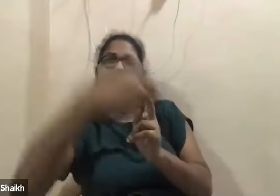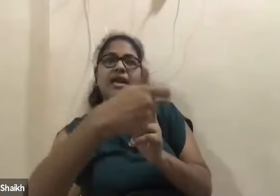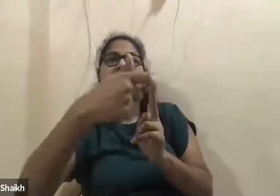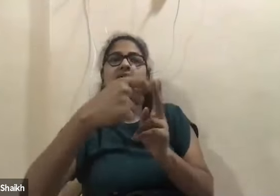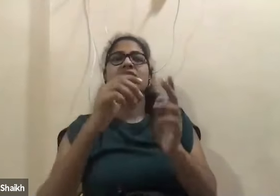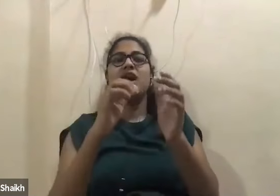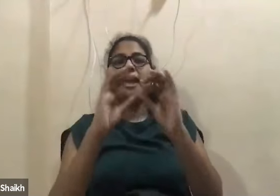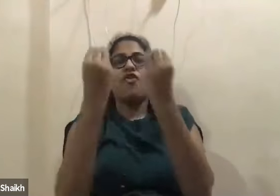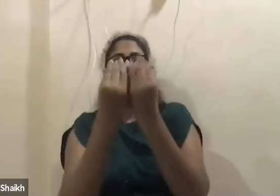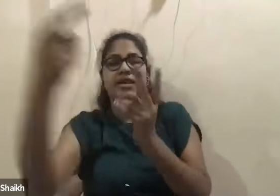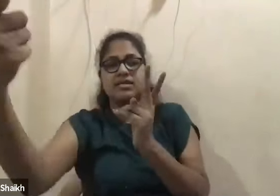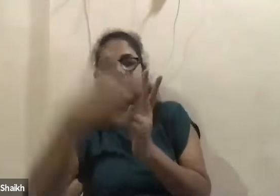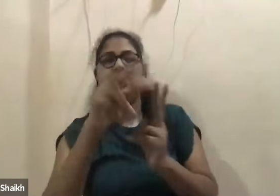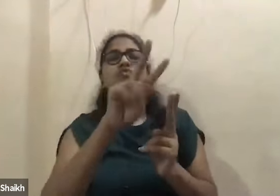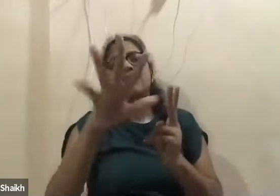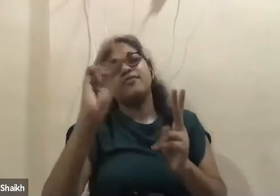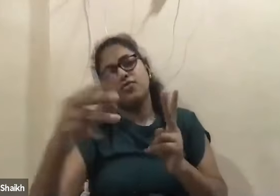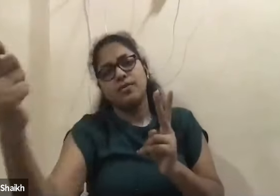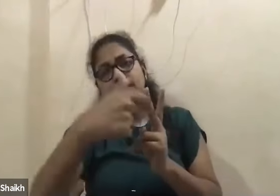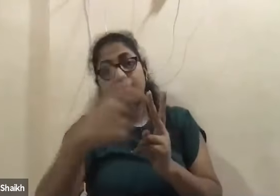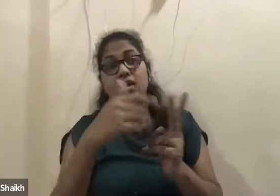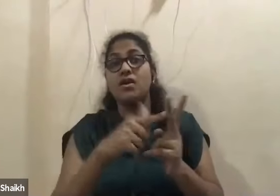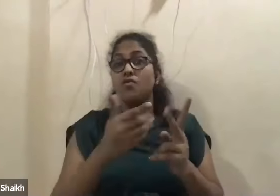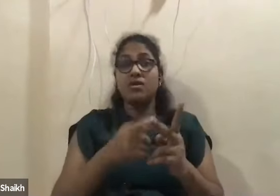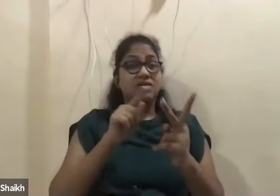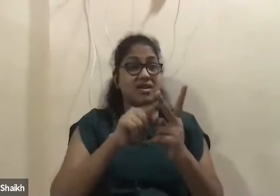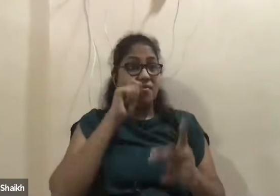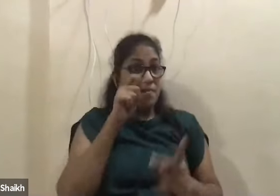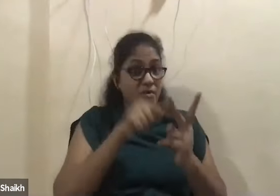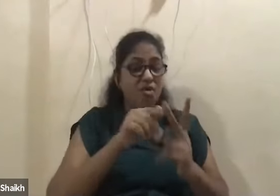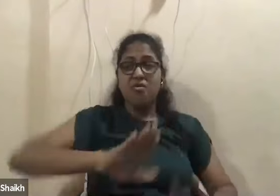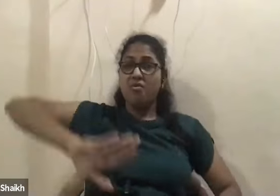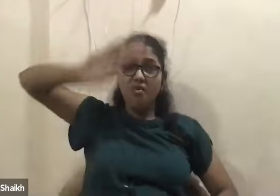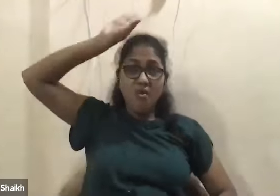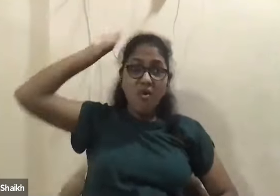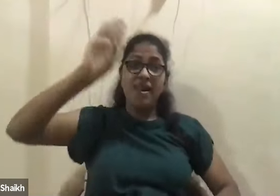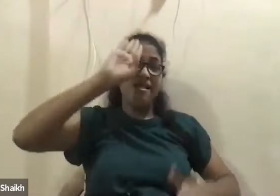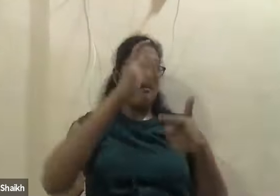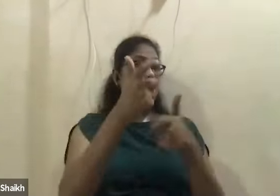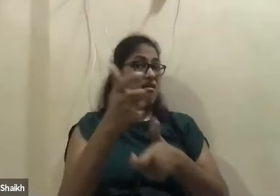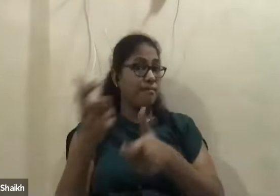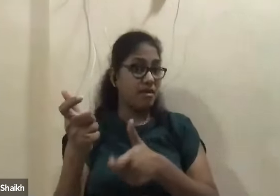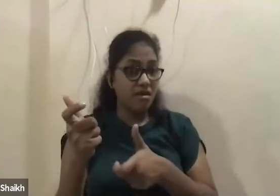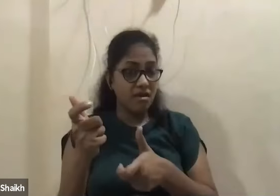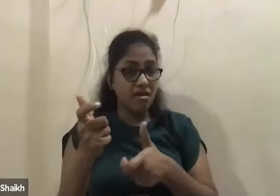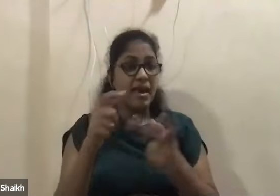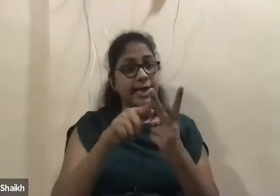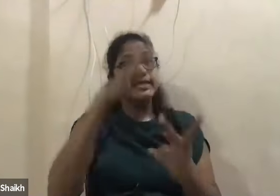earned all my life. He was in the army, and he was in a position to take decisions, and he could